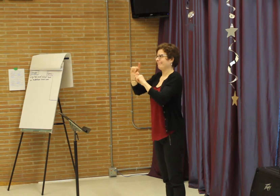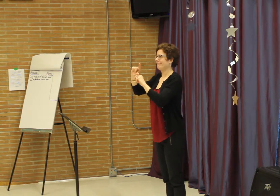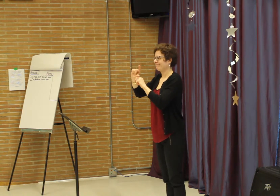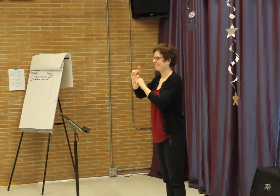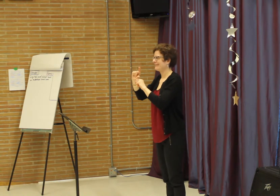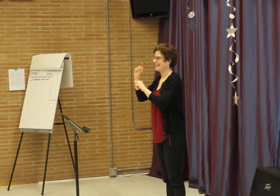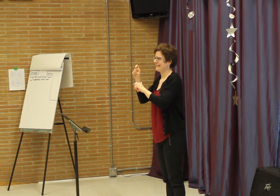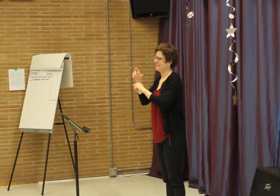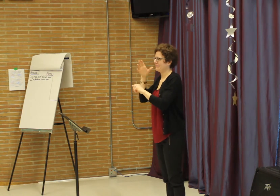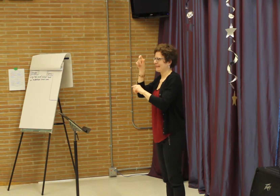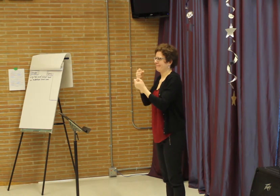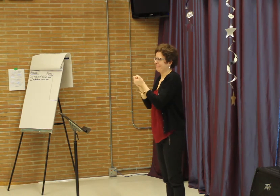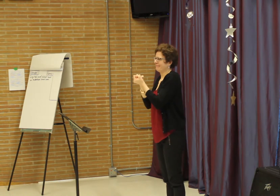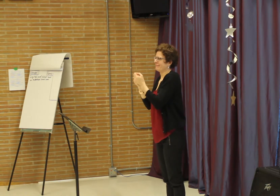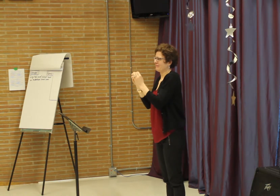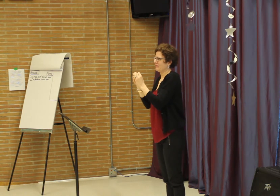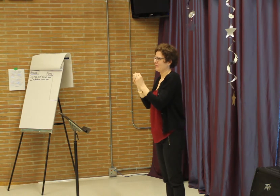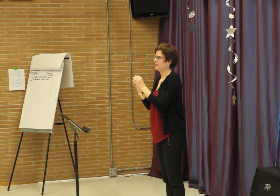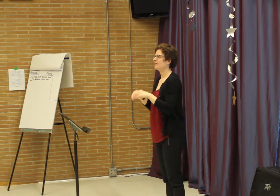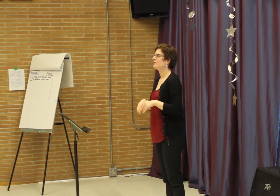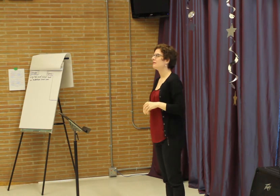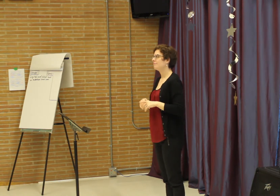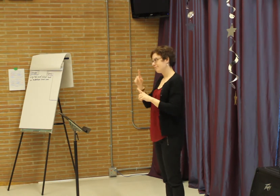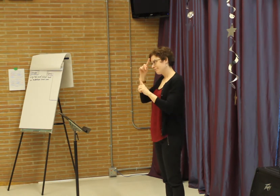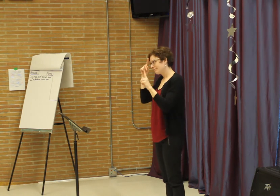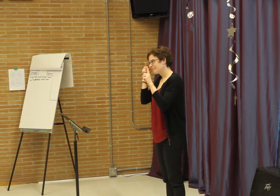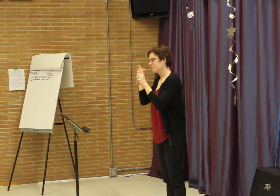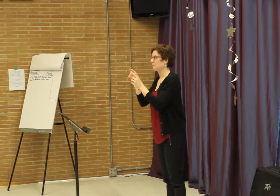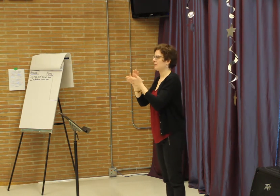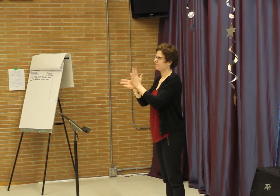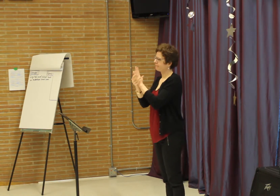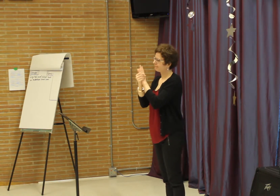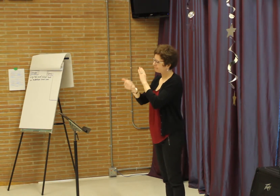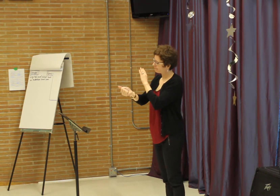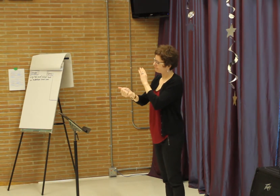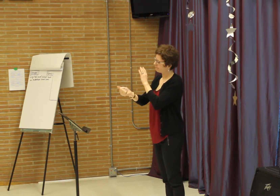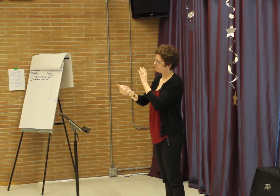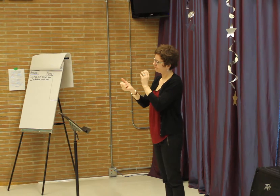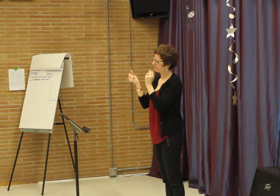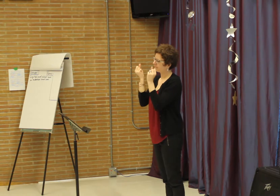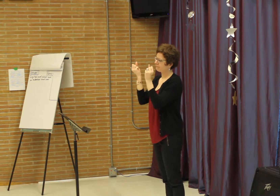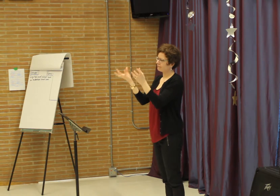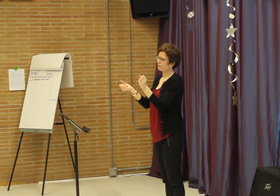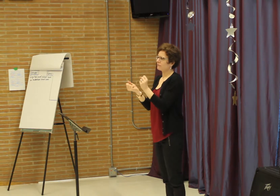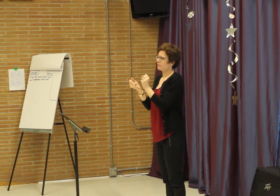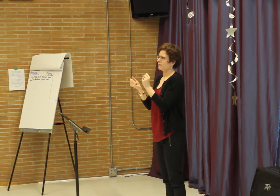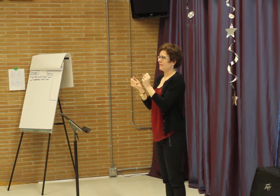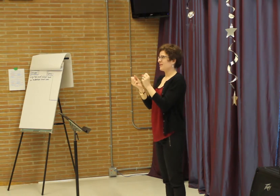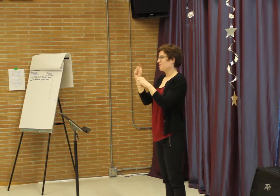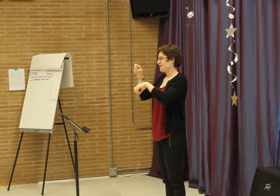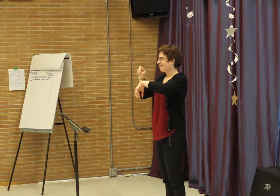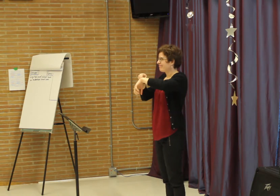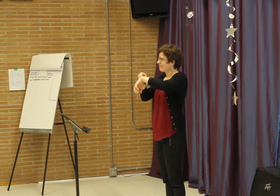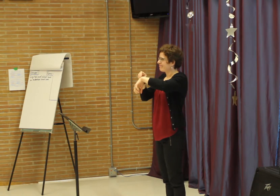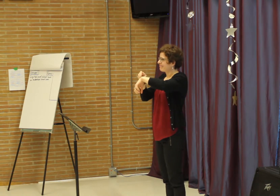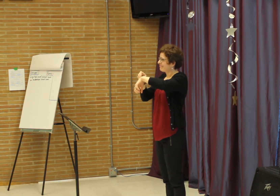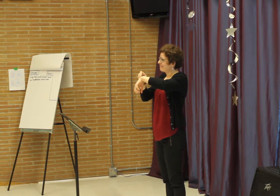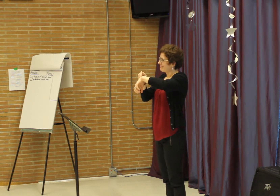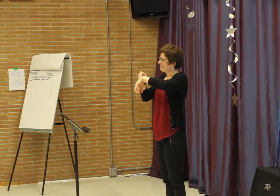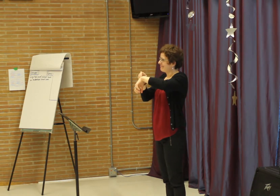So, were trying to build upon those minimal services that the IHP offers to offer something more comprehensive for parents in their acquisition